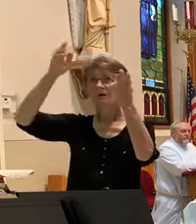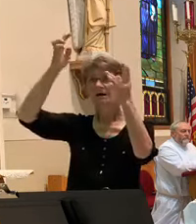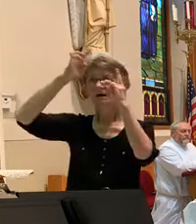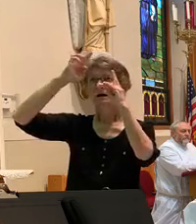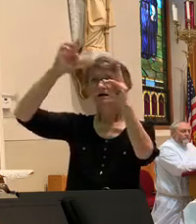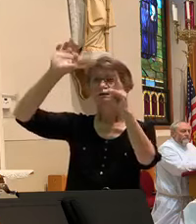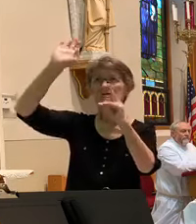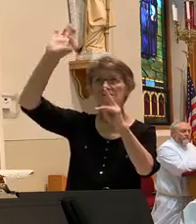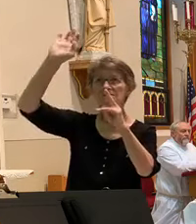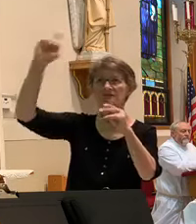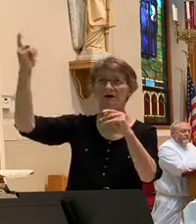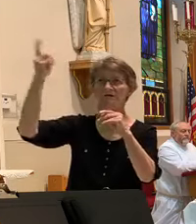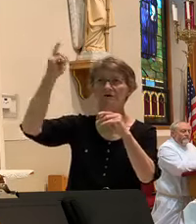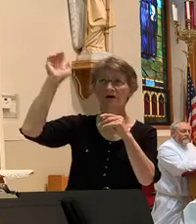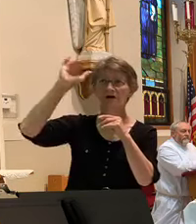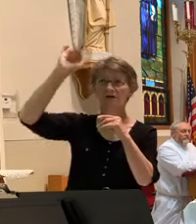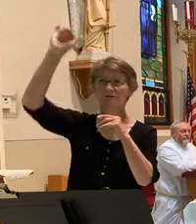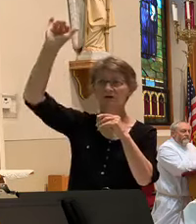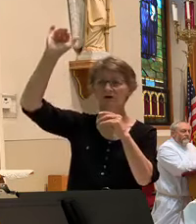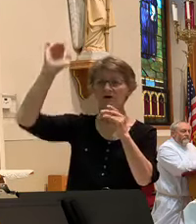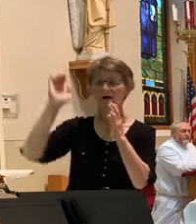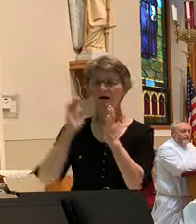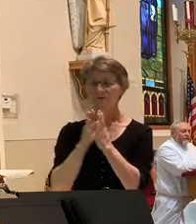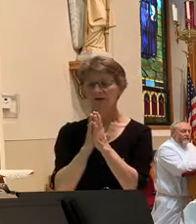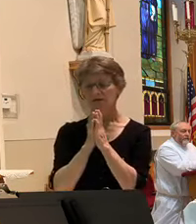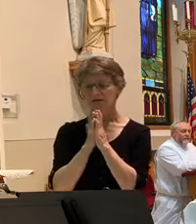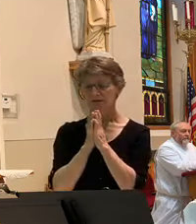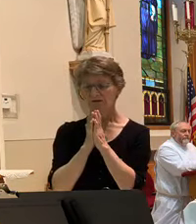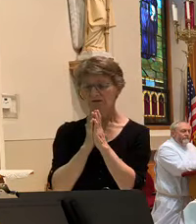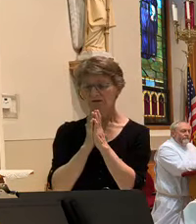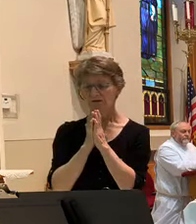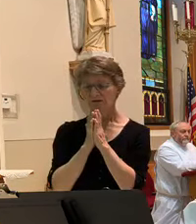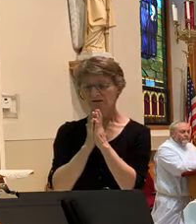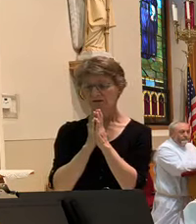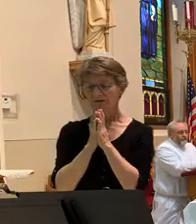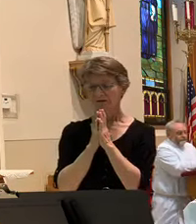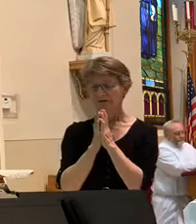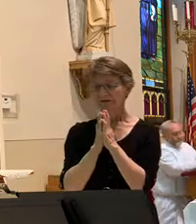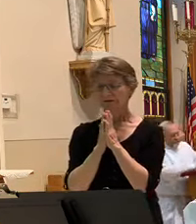and honor is yours forever and ever.